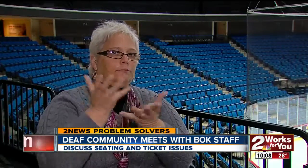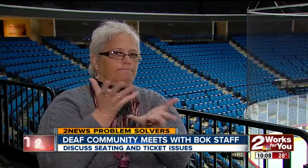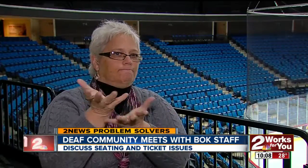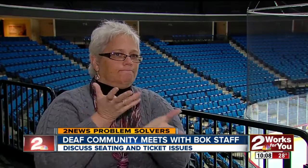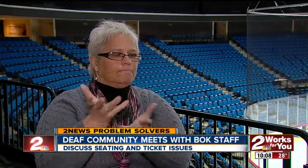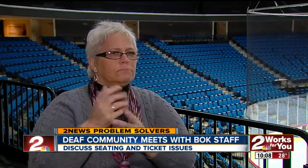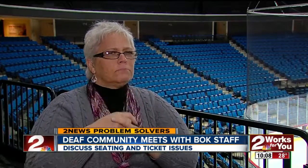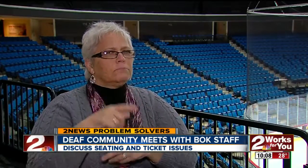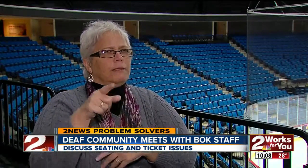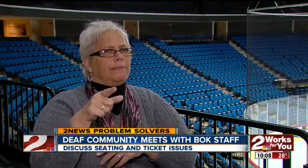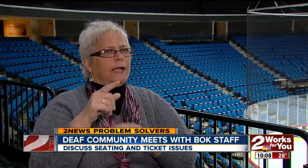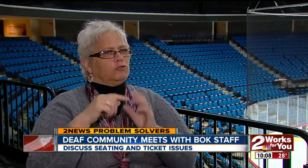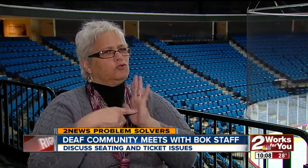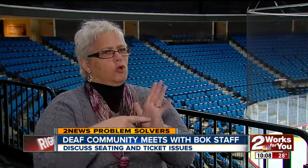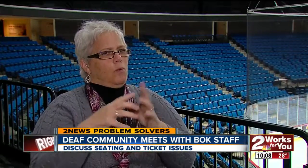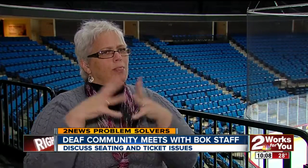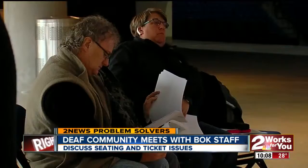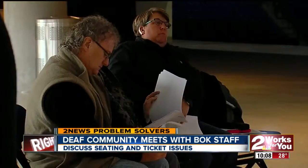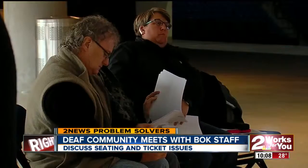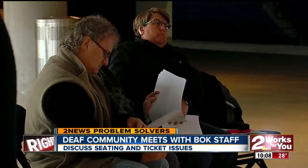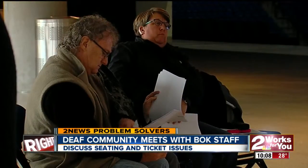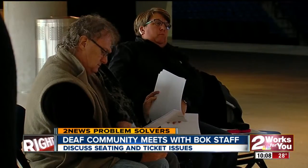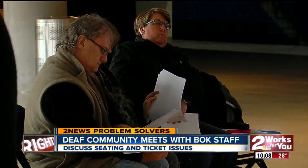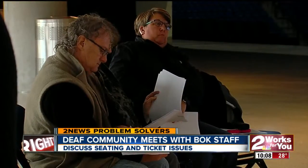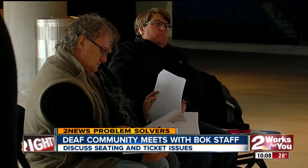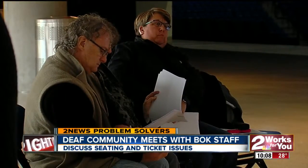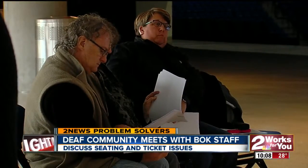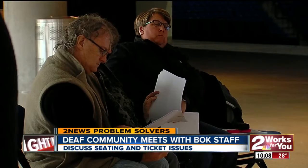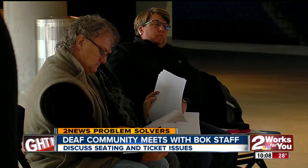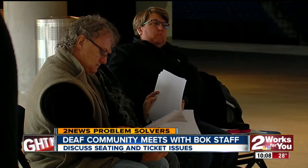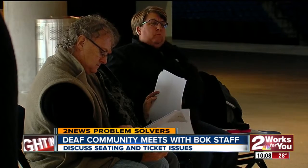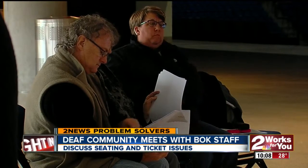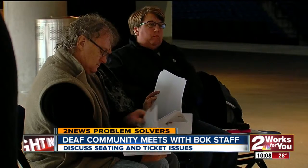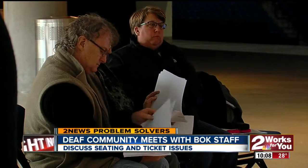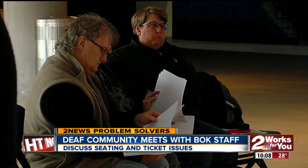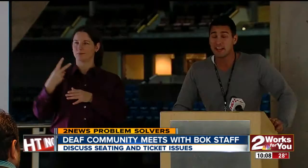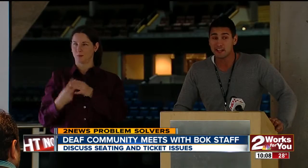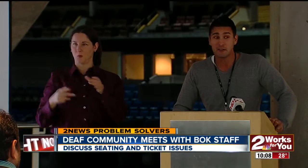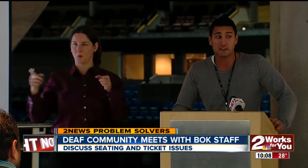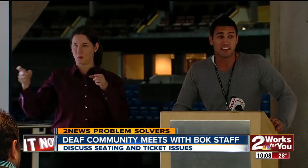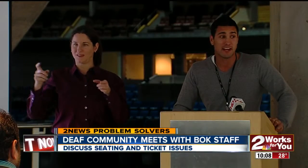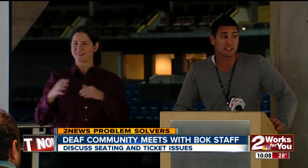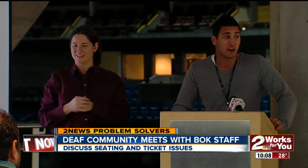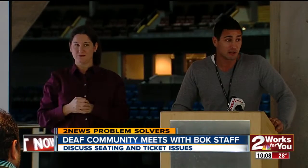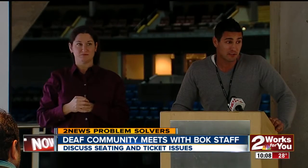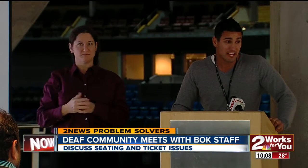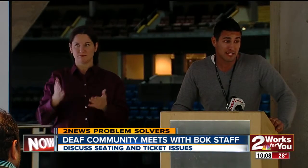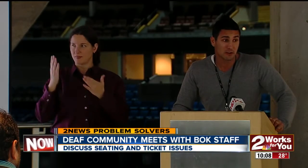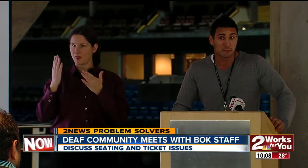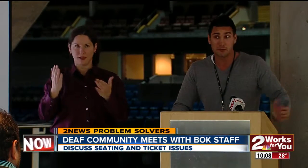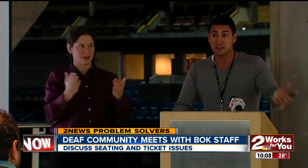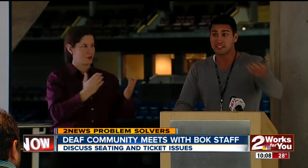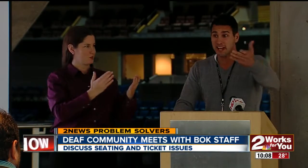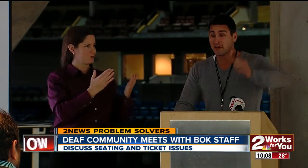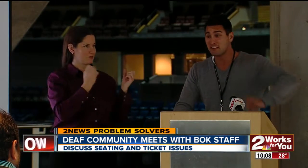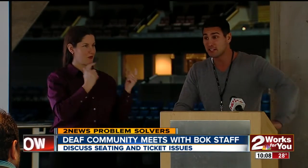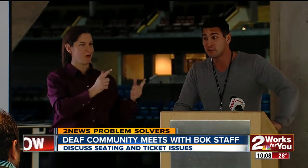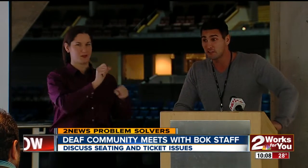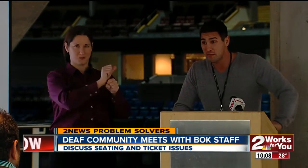educational give and take. Glenna Cooper and other members of the deaf community voiced their issues with BOK staff in a private meeting Thursday